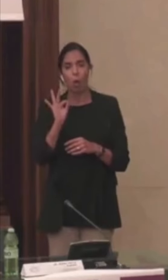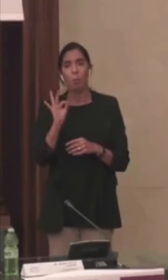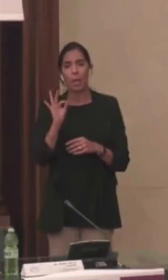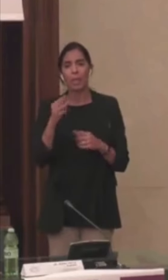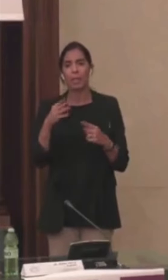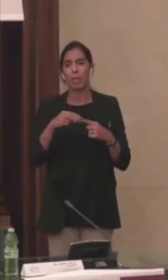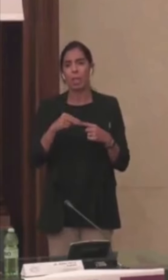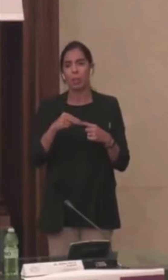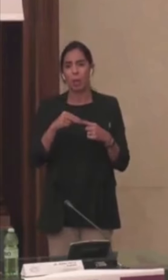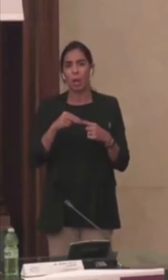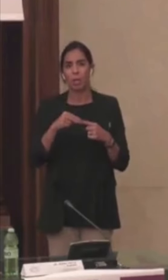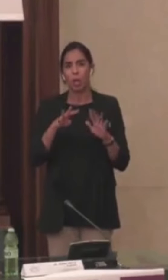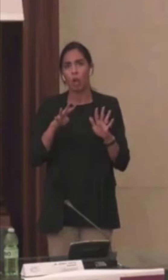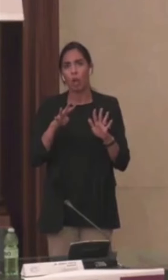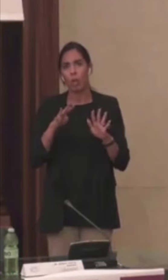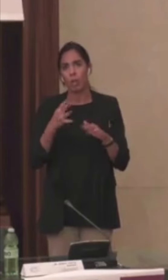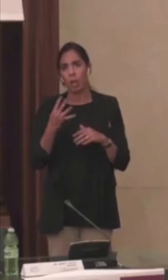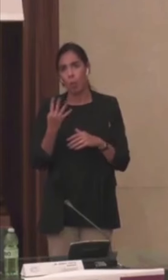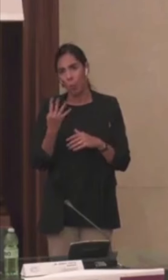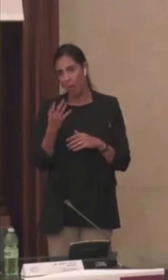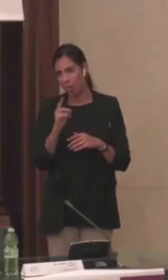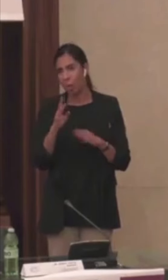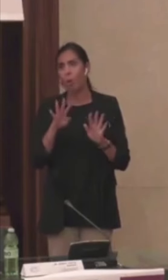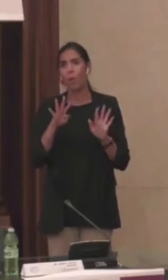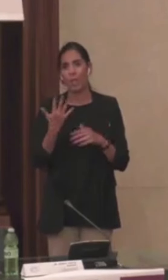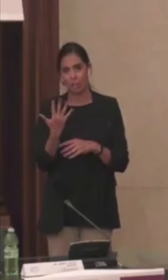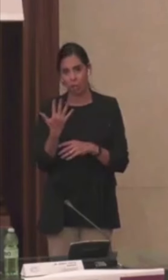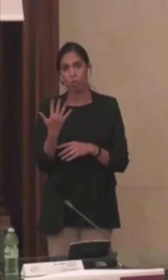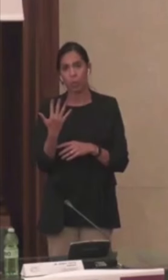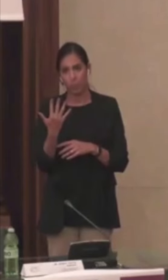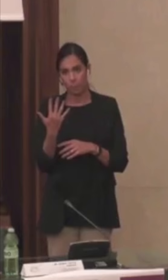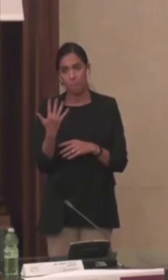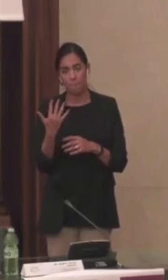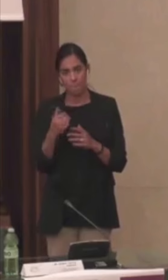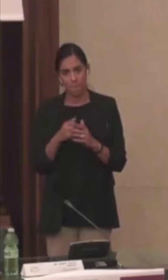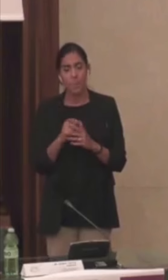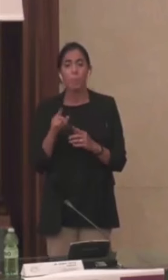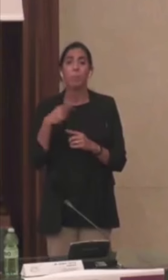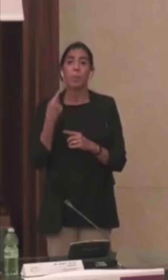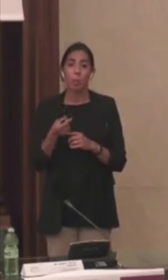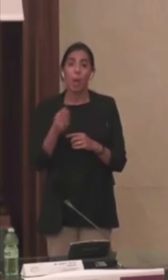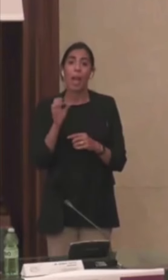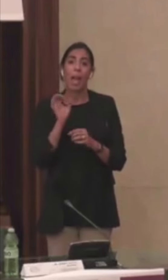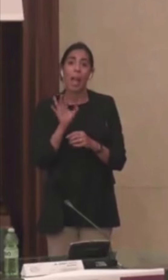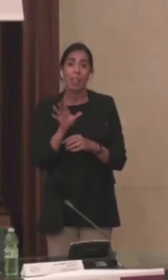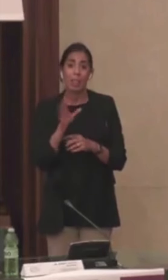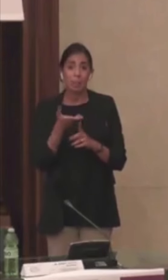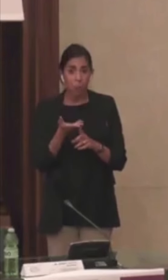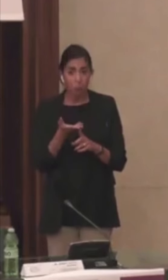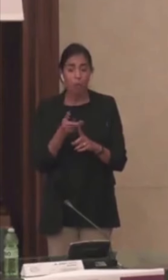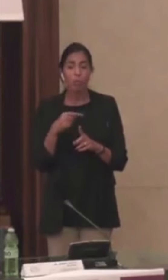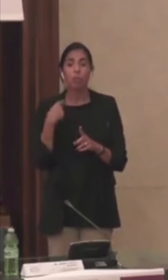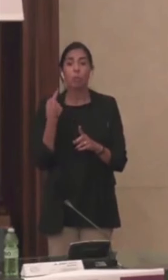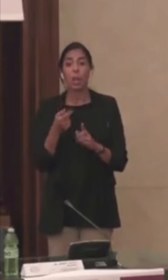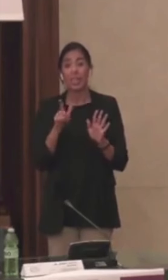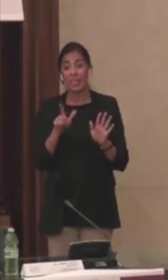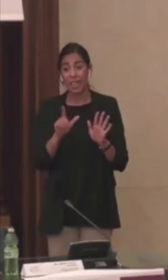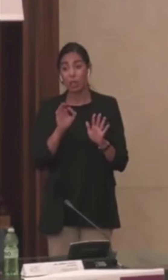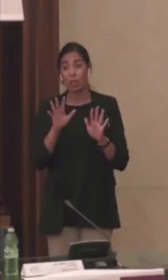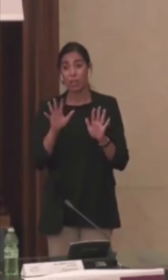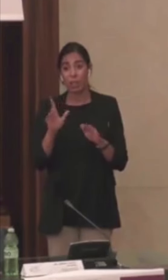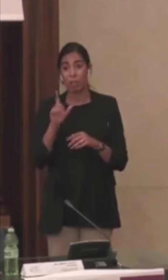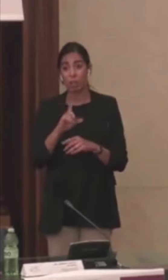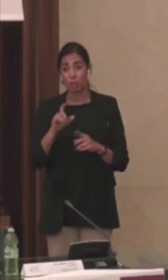and they were given oxygen. They received antibiotics, and after 10 days, the virus